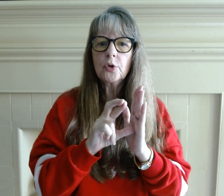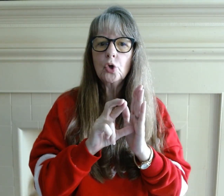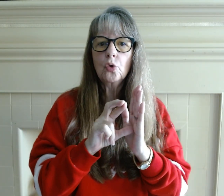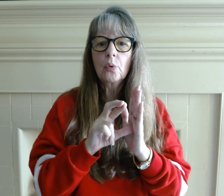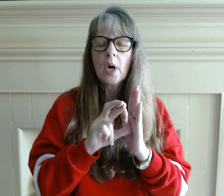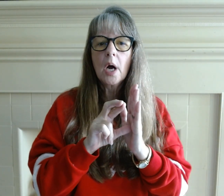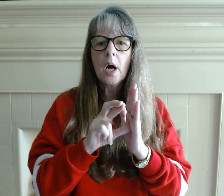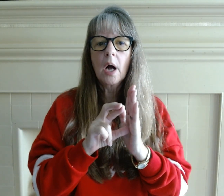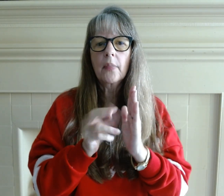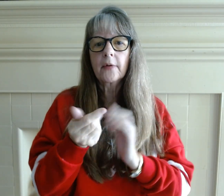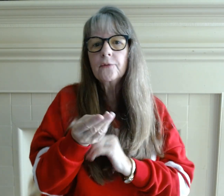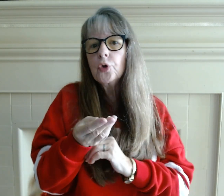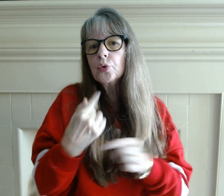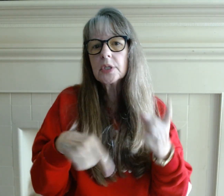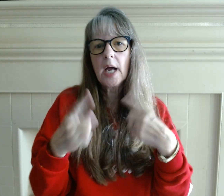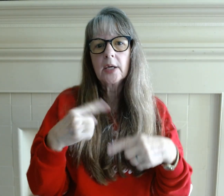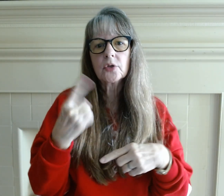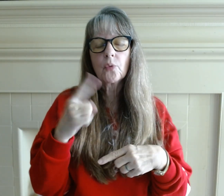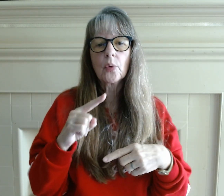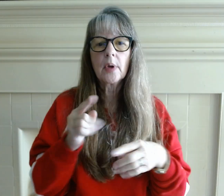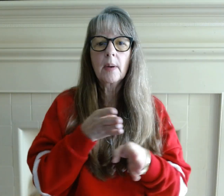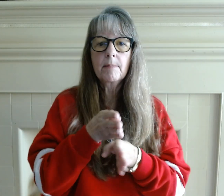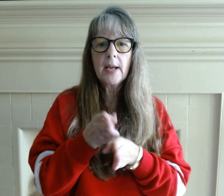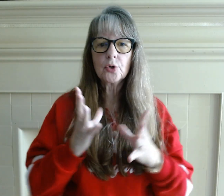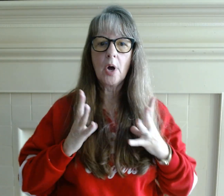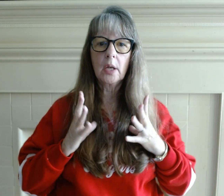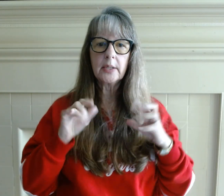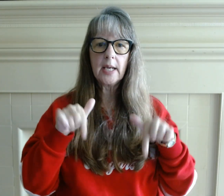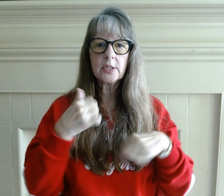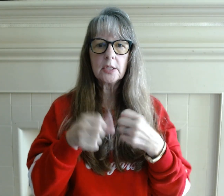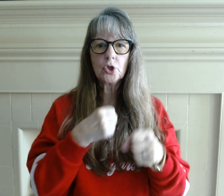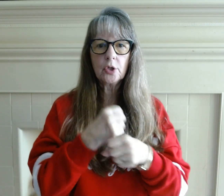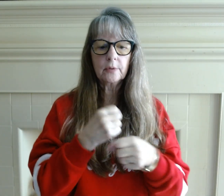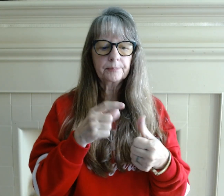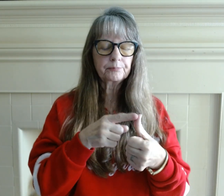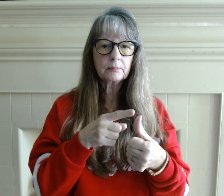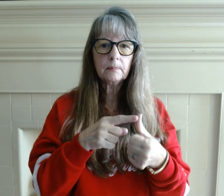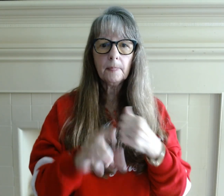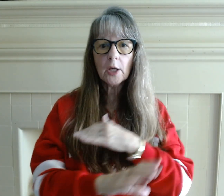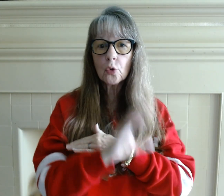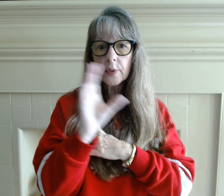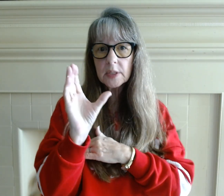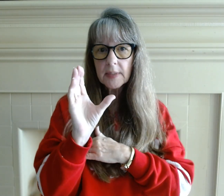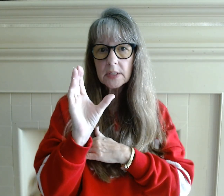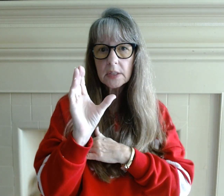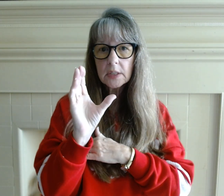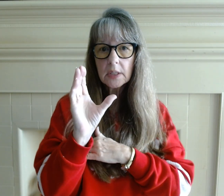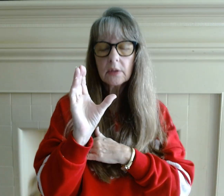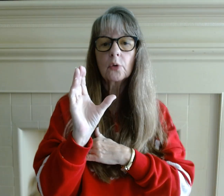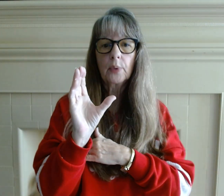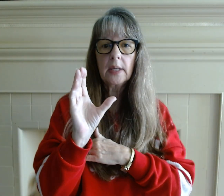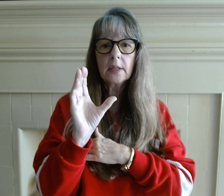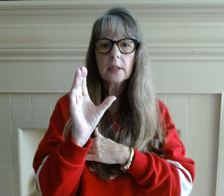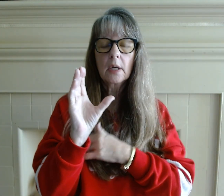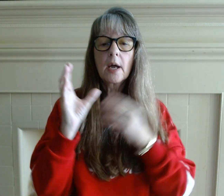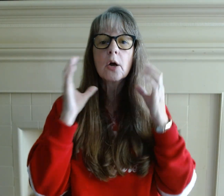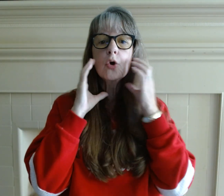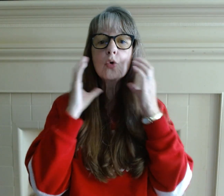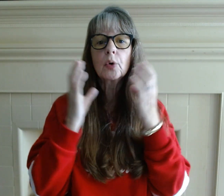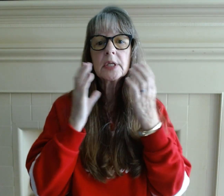review the few signs for the major holidays this year. Christmas, the wreath.